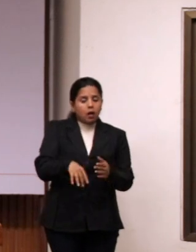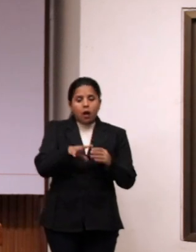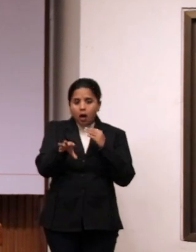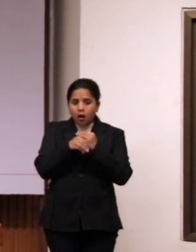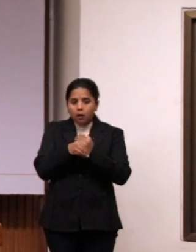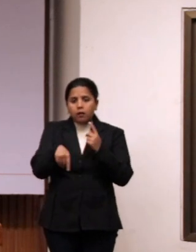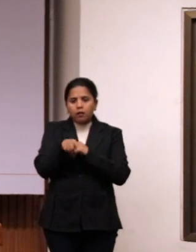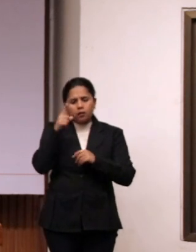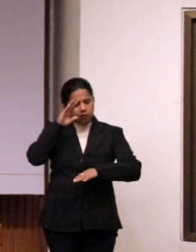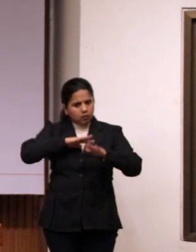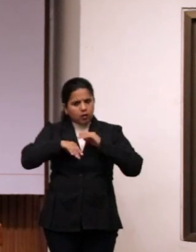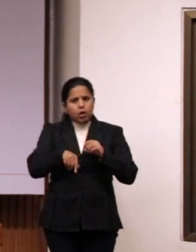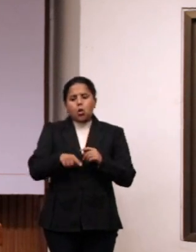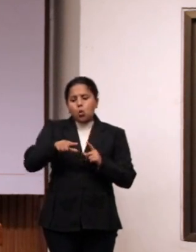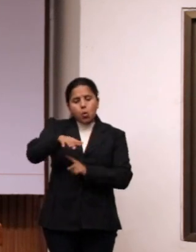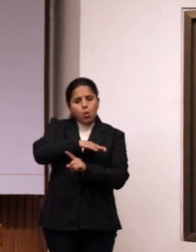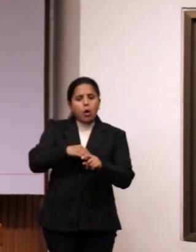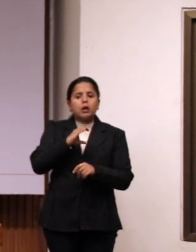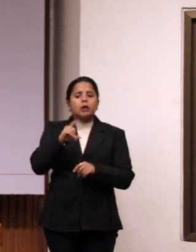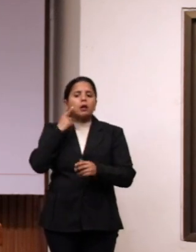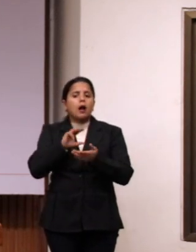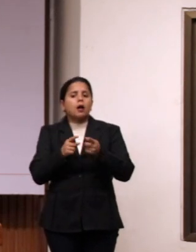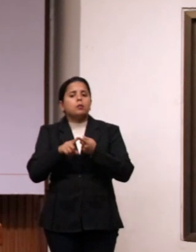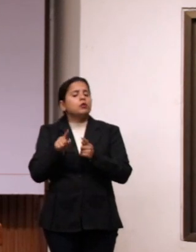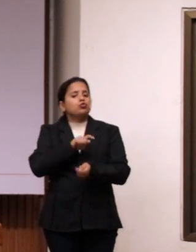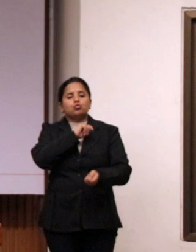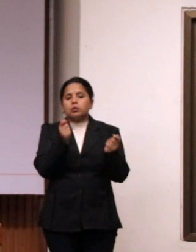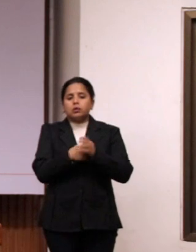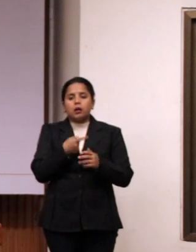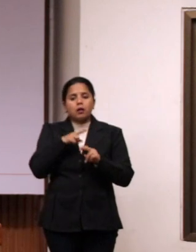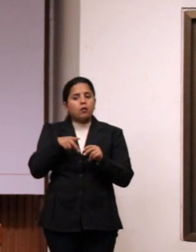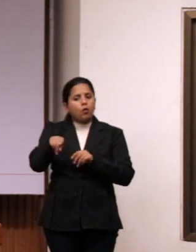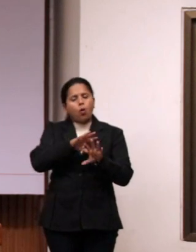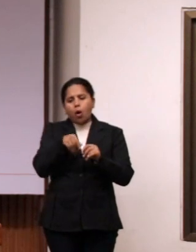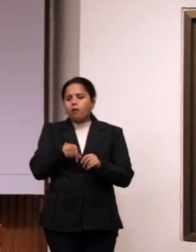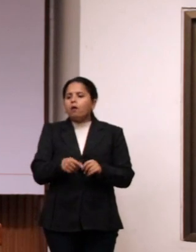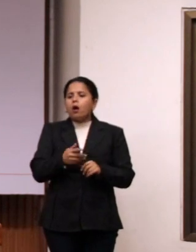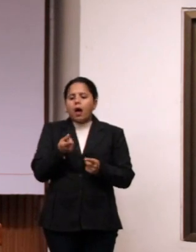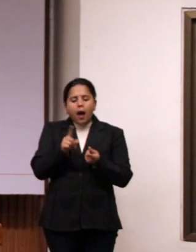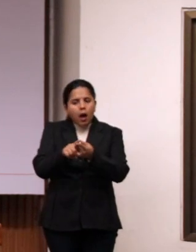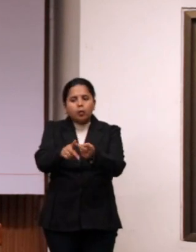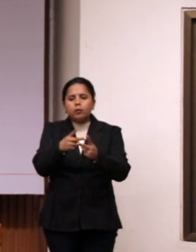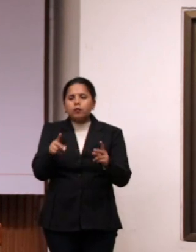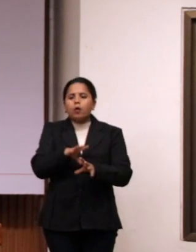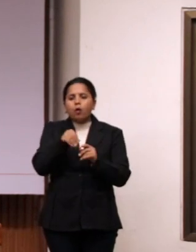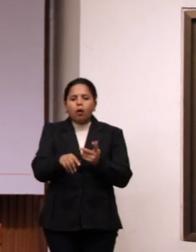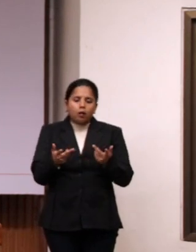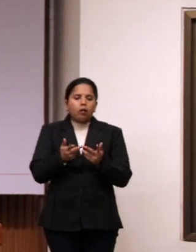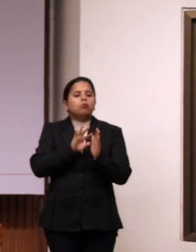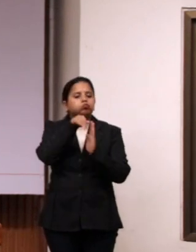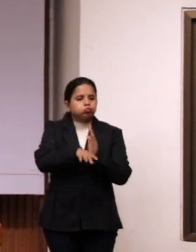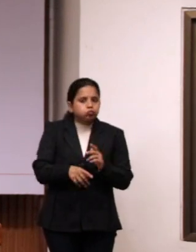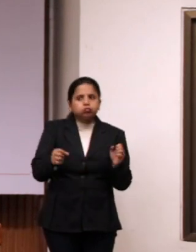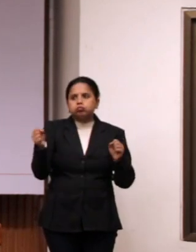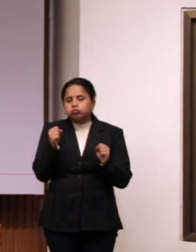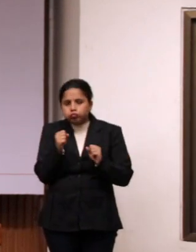the climate resilience of a local climate. So what we're looking at the changes, if you look at the summer, it is always a heat wave. In winter, it is always a cold wave. In monsoon,